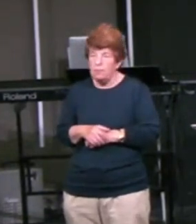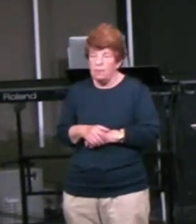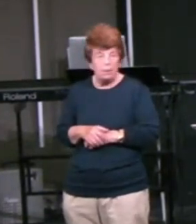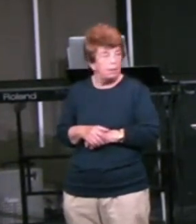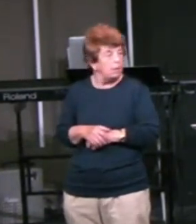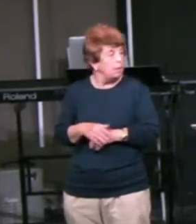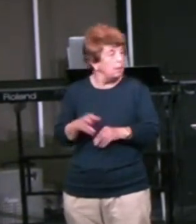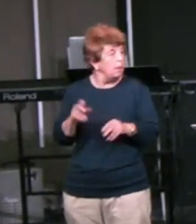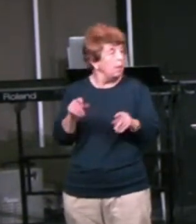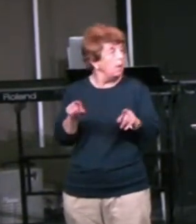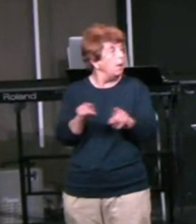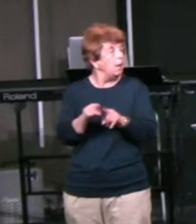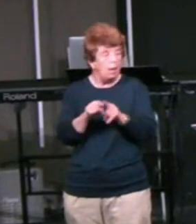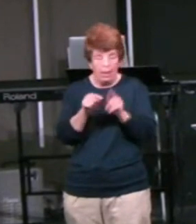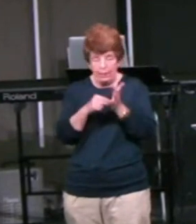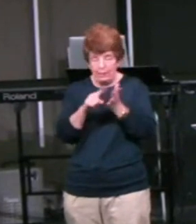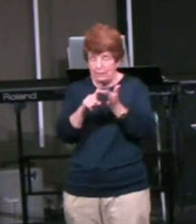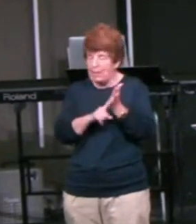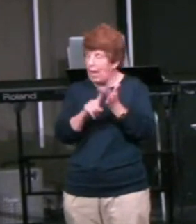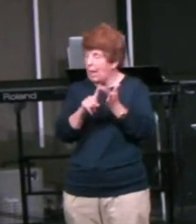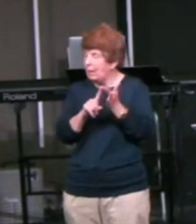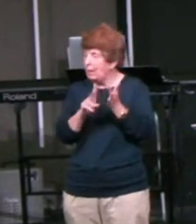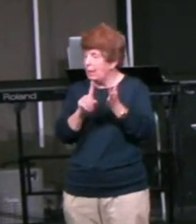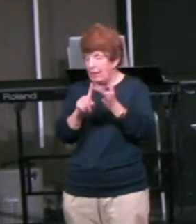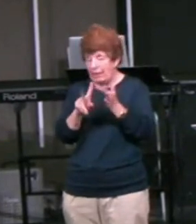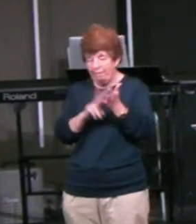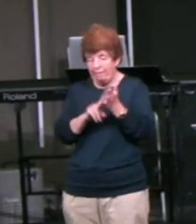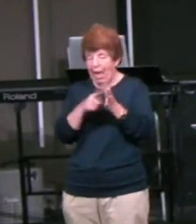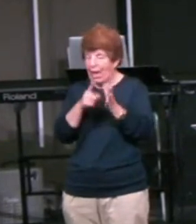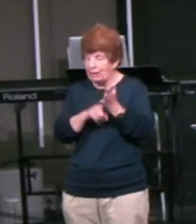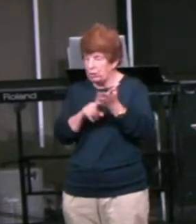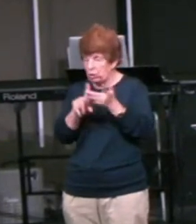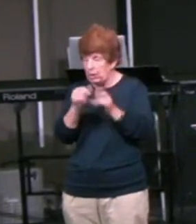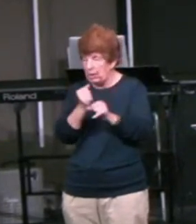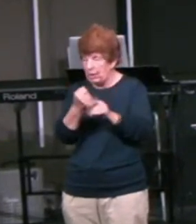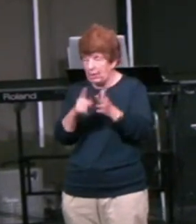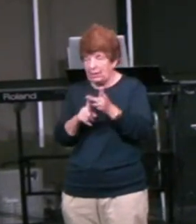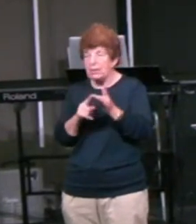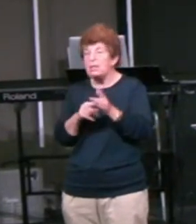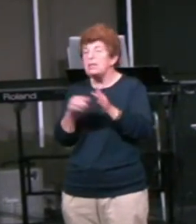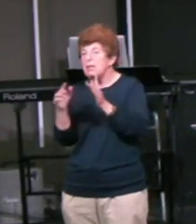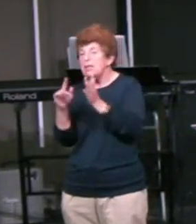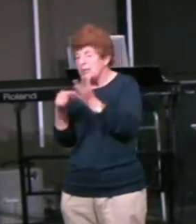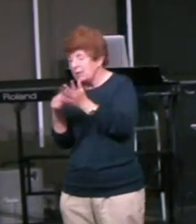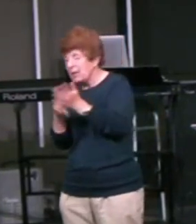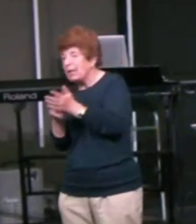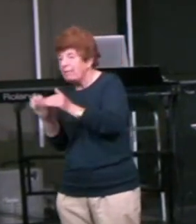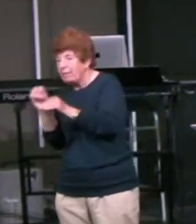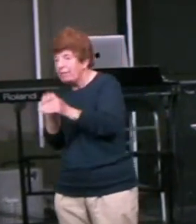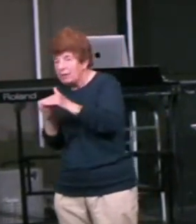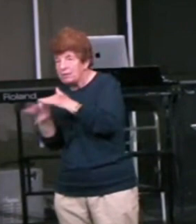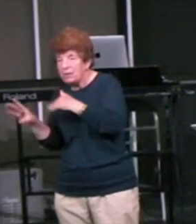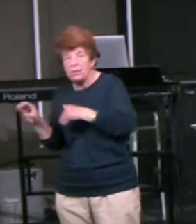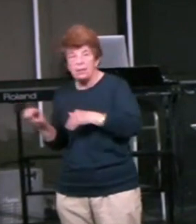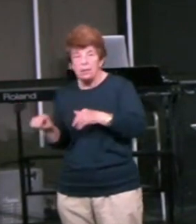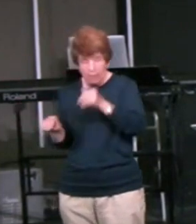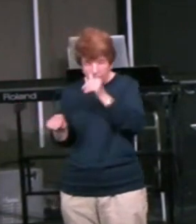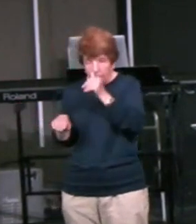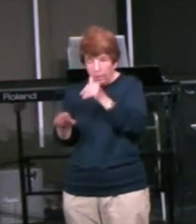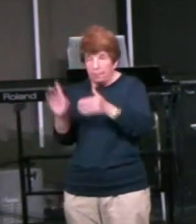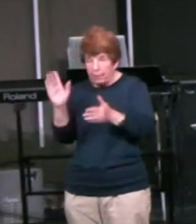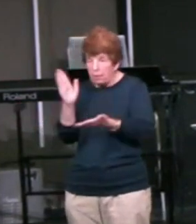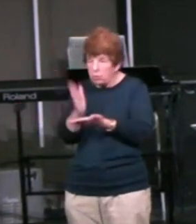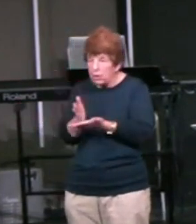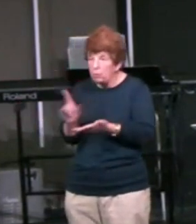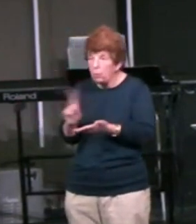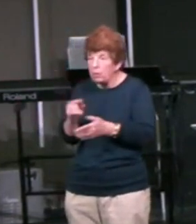The era of the televangelist is one thing that comes to mind. Many of those evangelists were genuine in what they